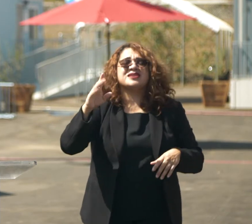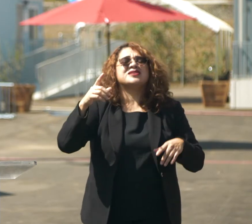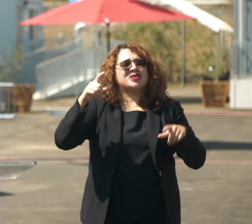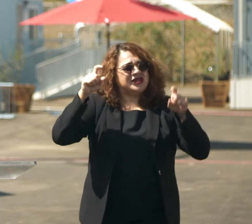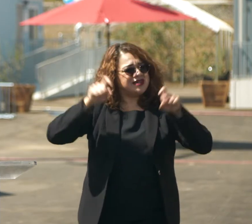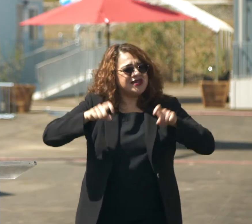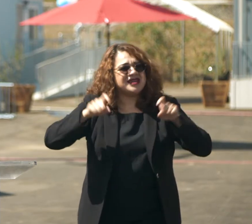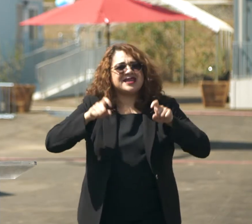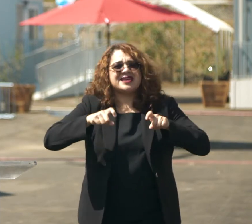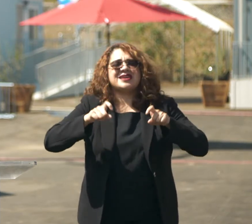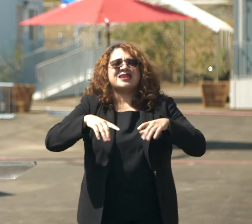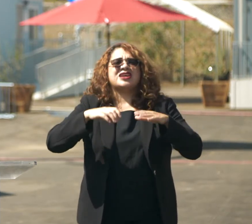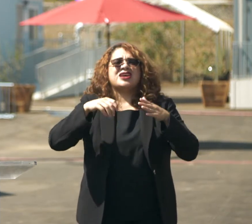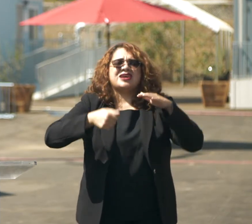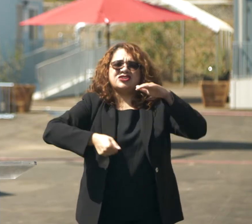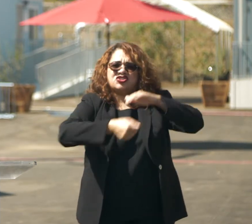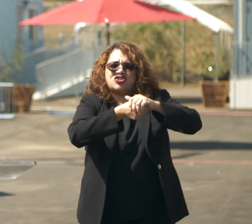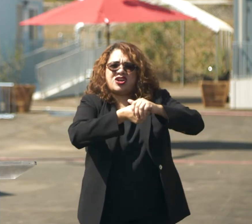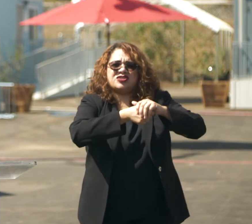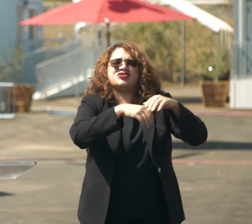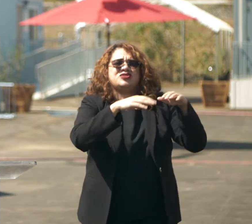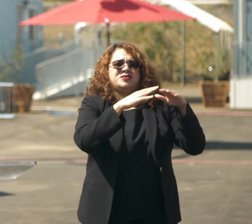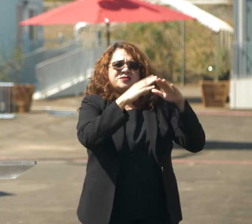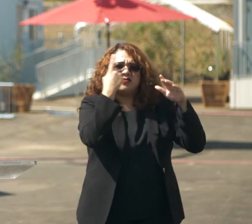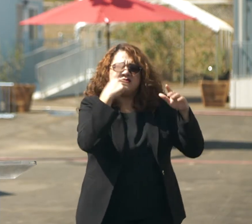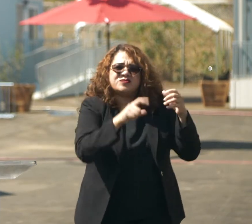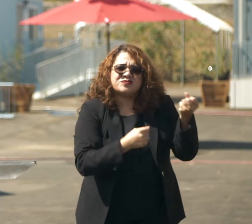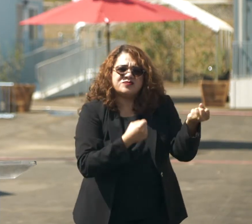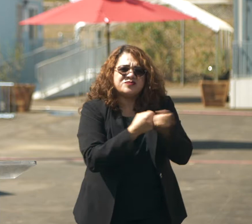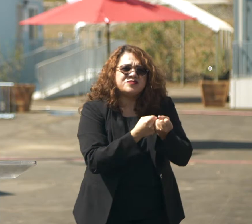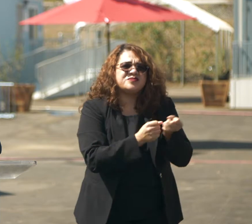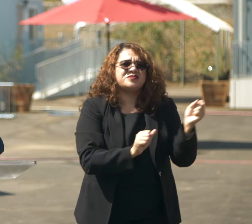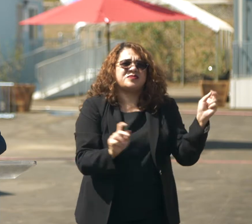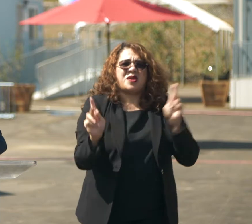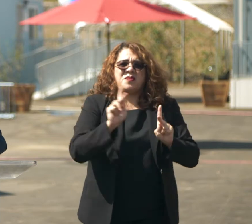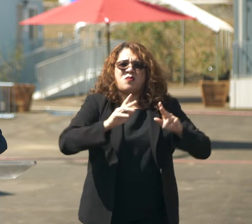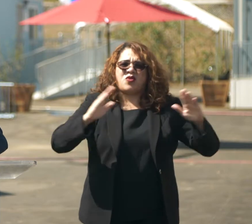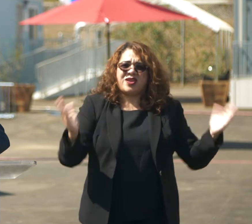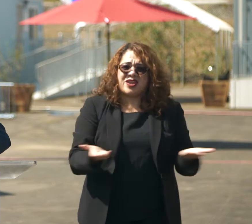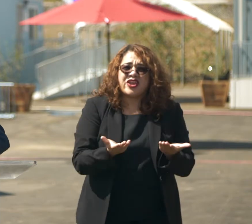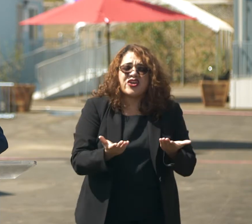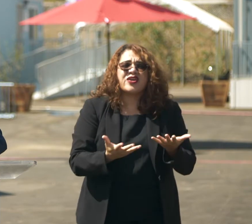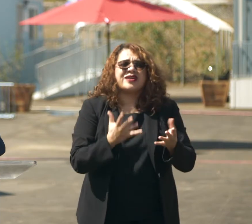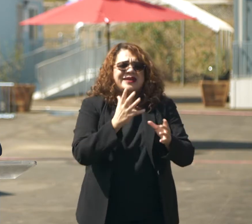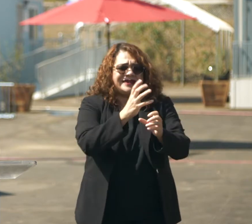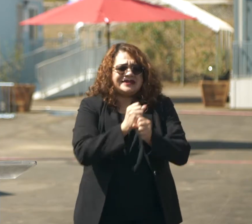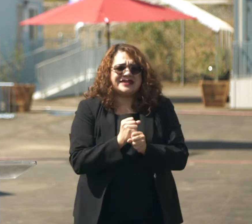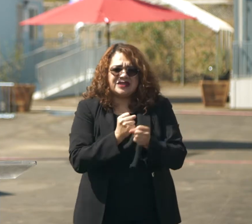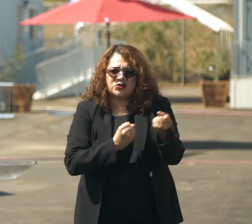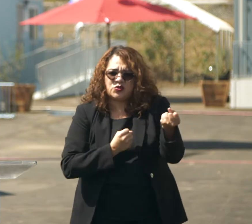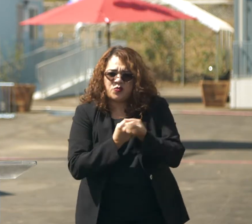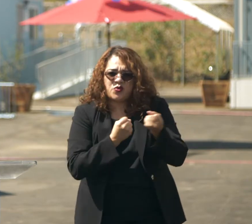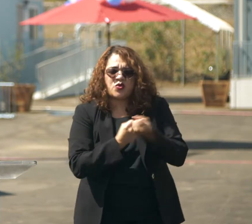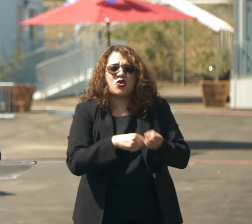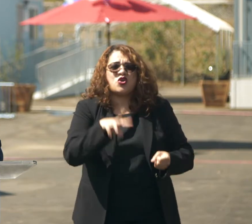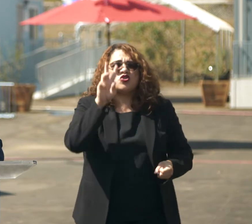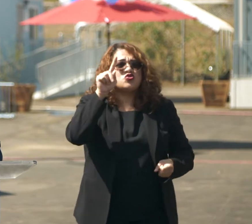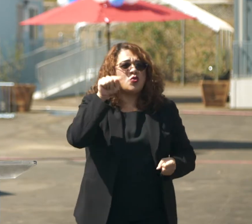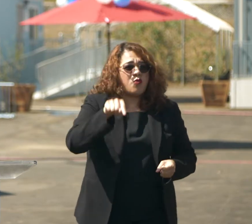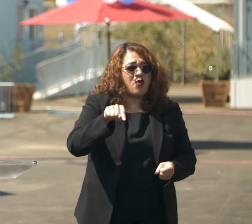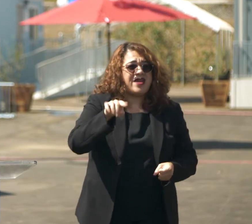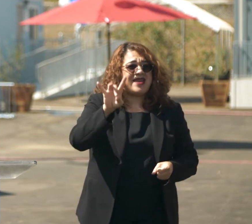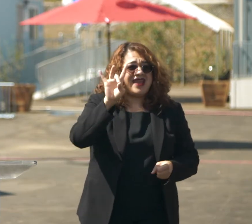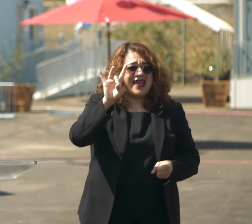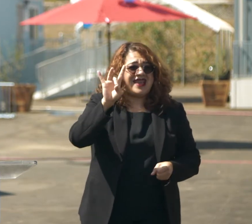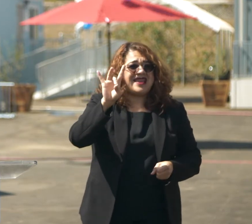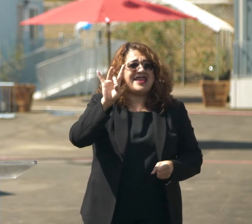really lead and drive folks that are here and ensure that they get support. The 2.2-acre site was acquired just